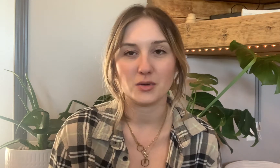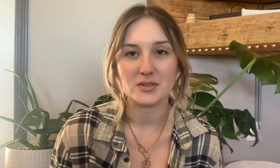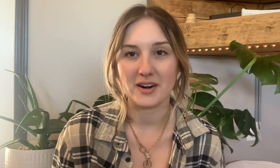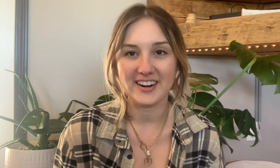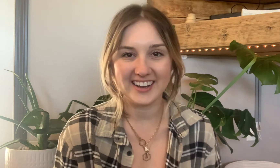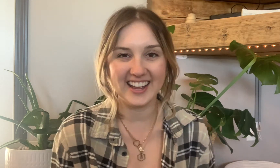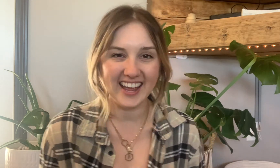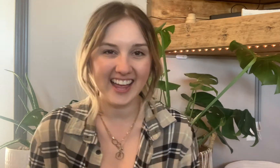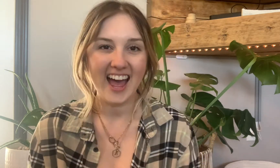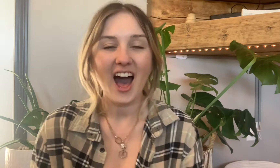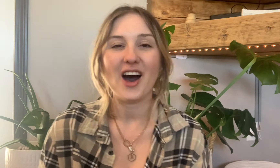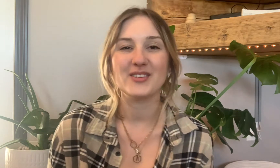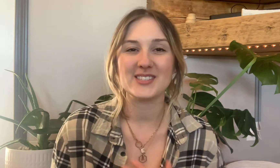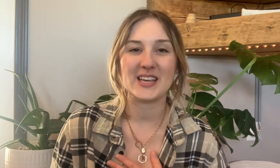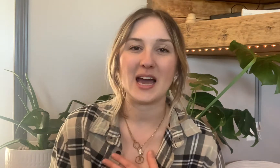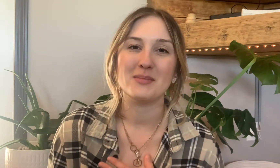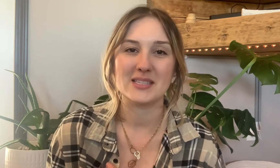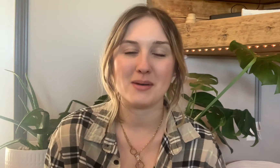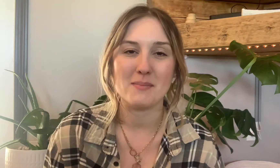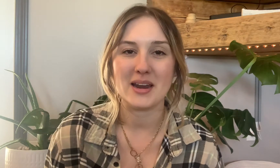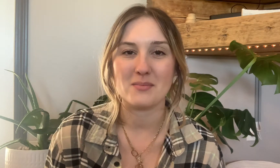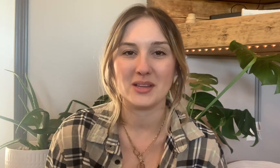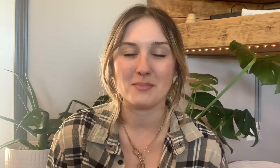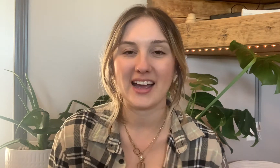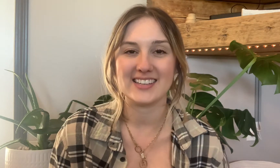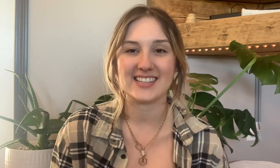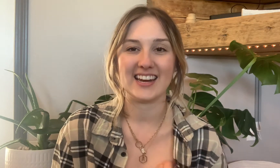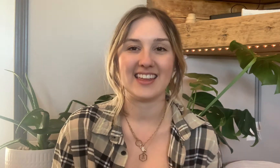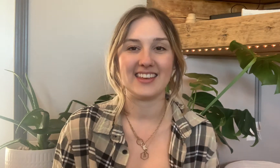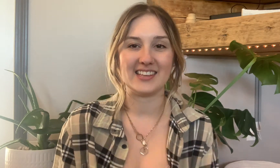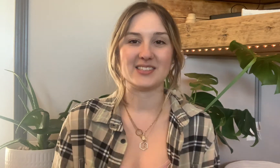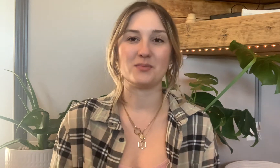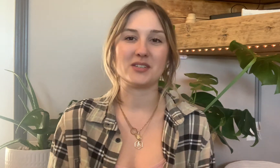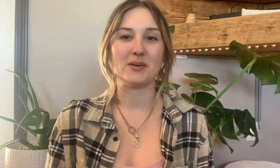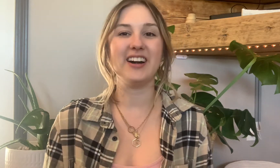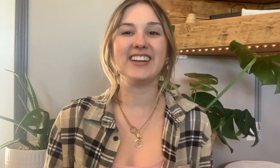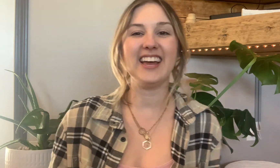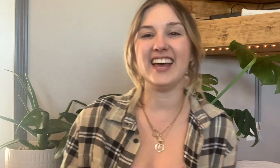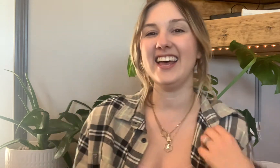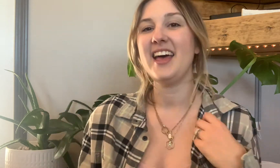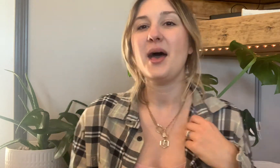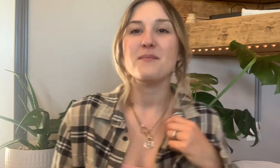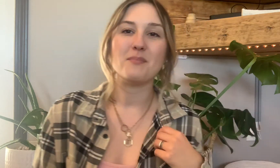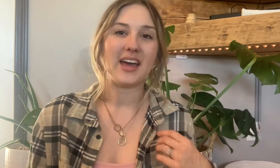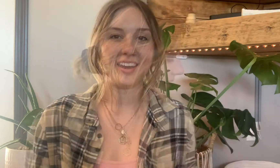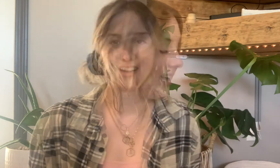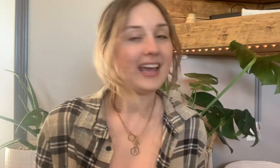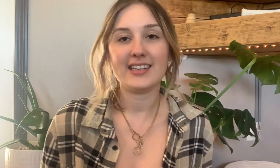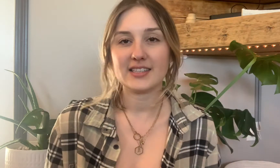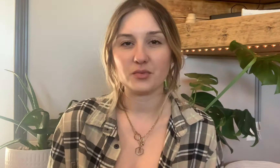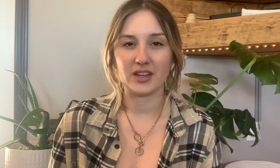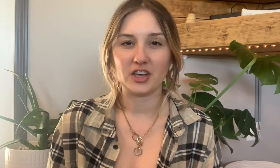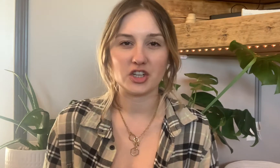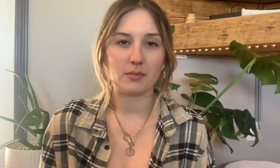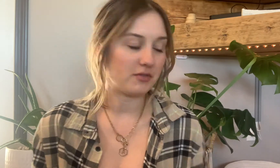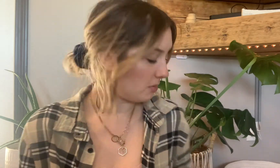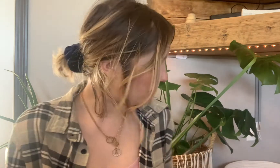smart. Obviously, I'm his mom and I'm really biased and I think he's super smart. But he does a really good job of